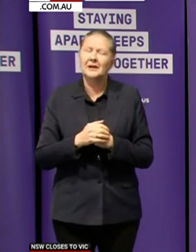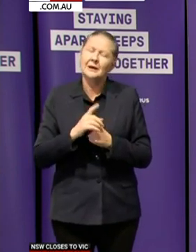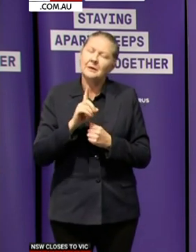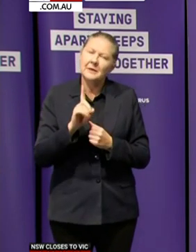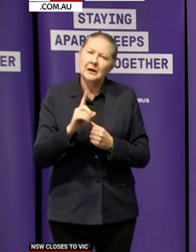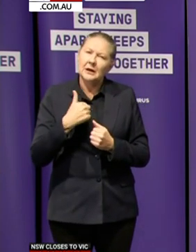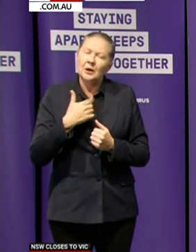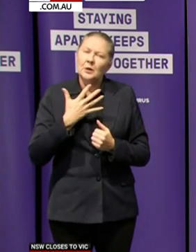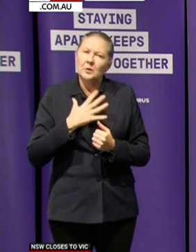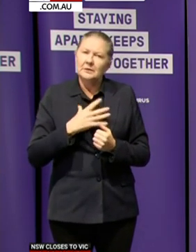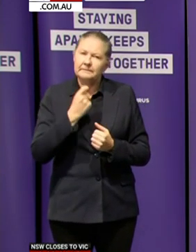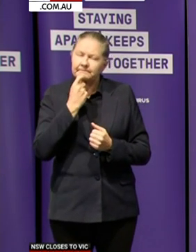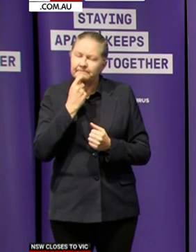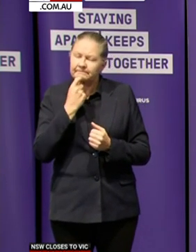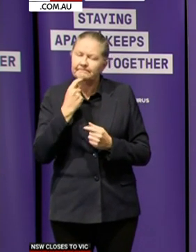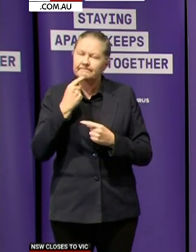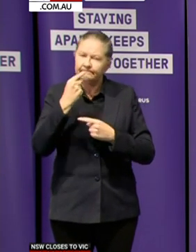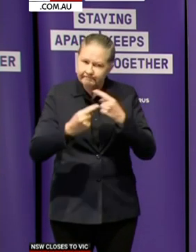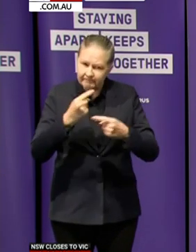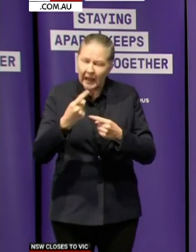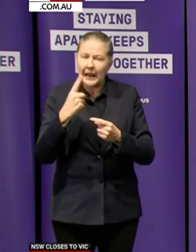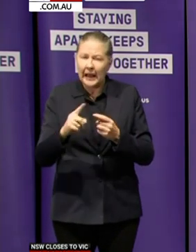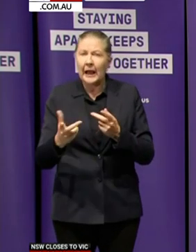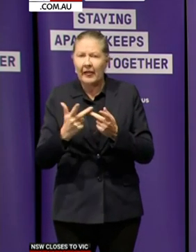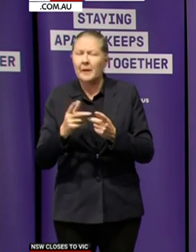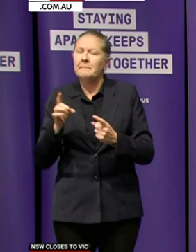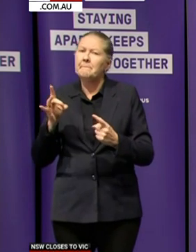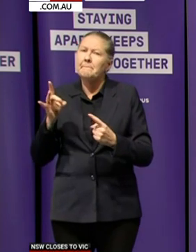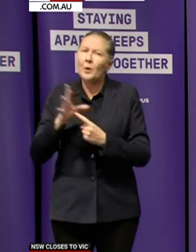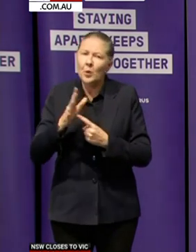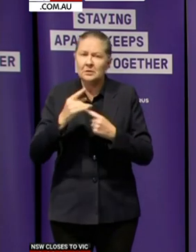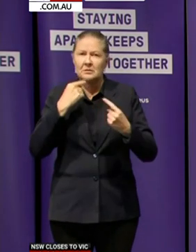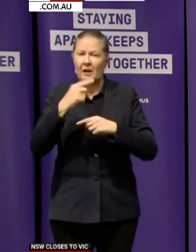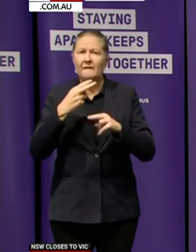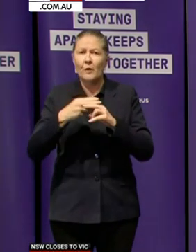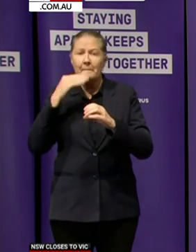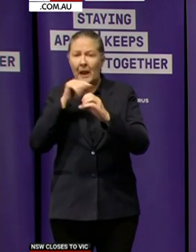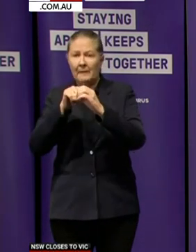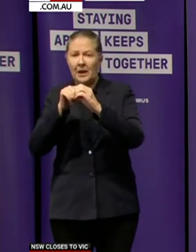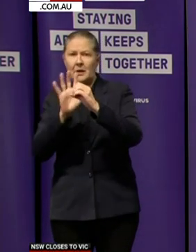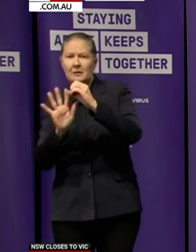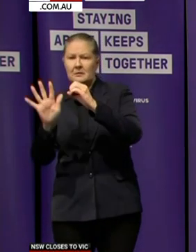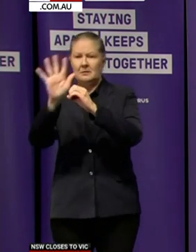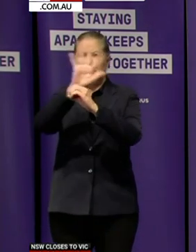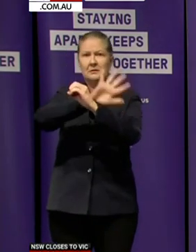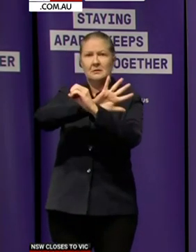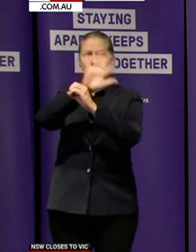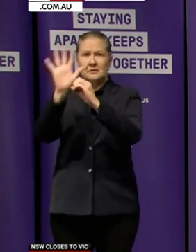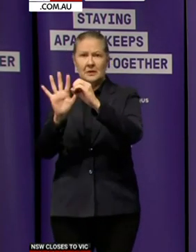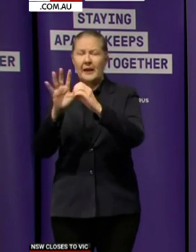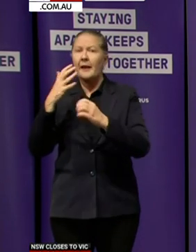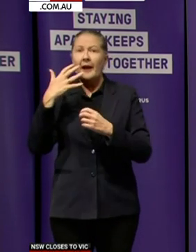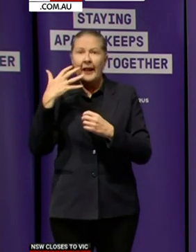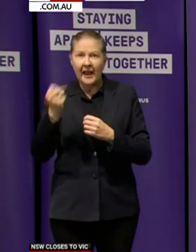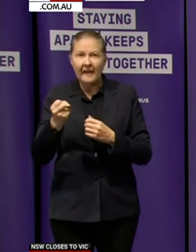few comments and then make some very significant announcements for Metropolitan Melbourne. These are unsustainably high numbers